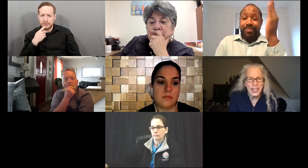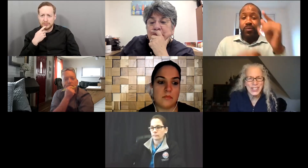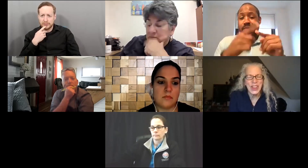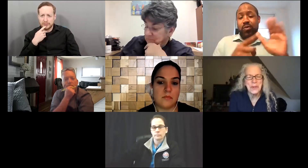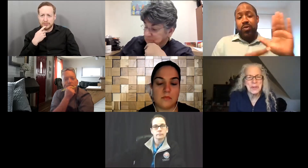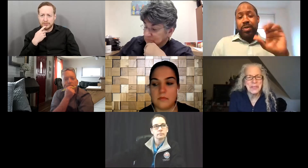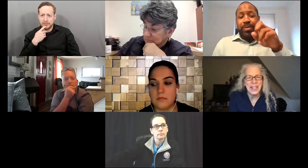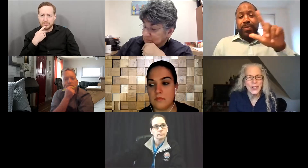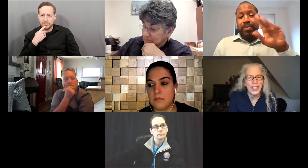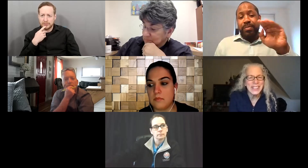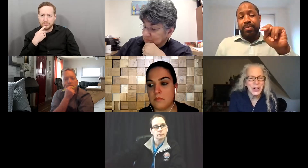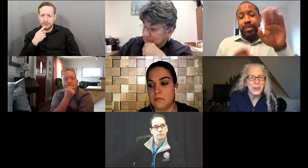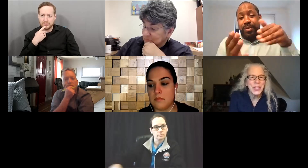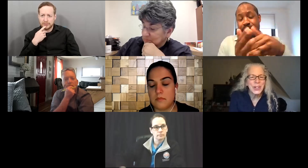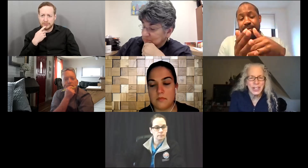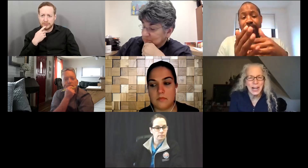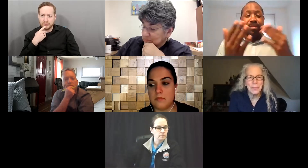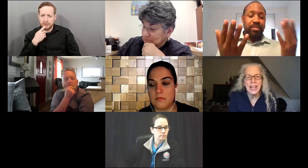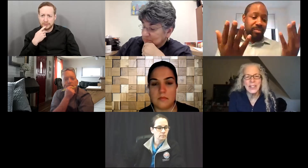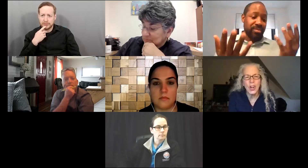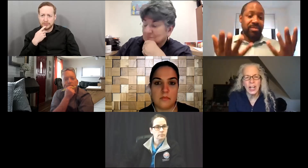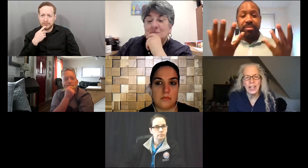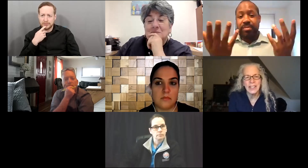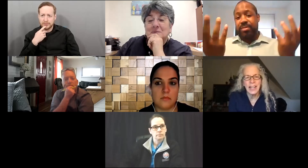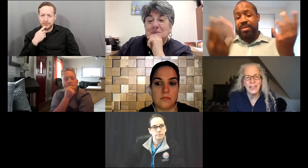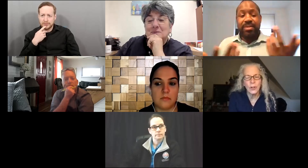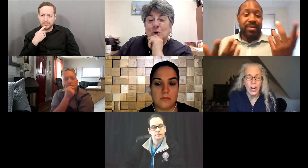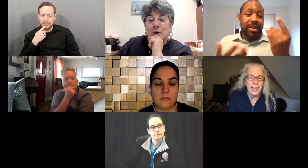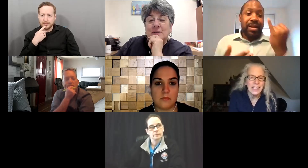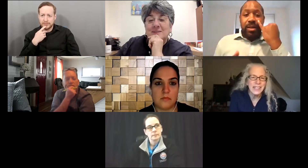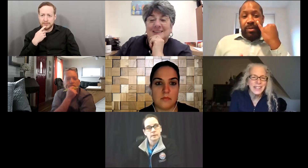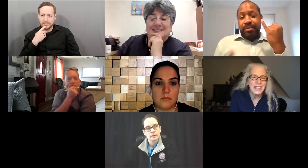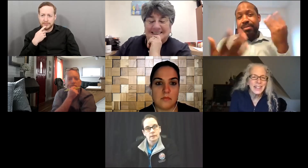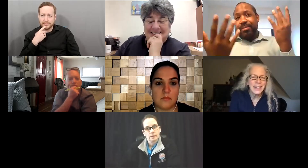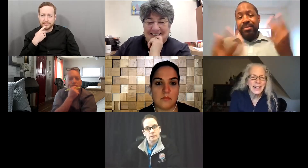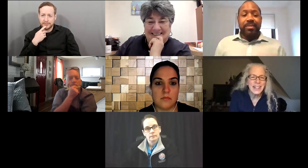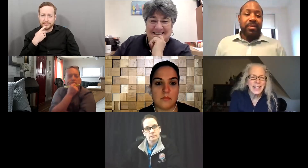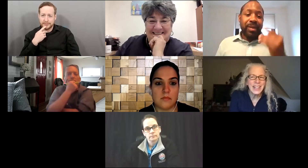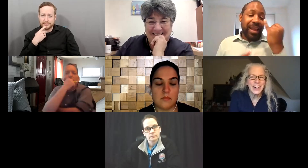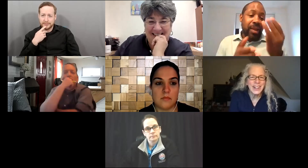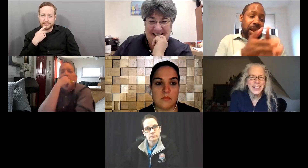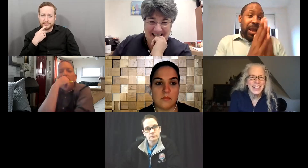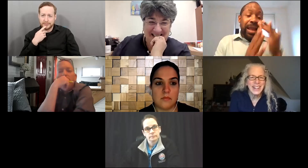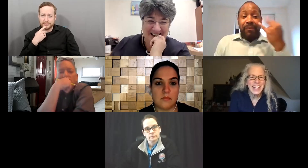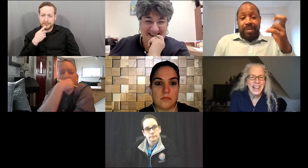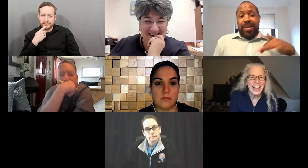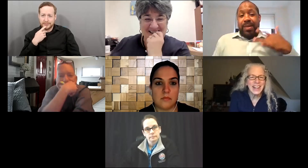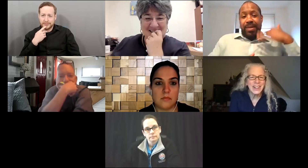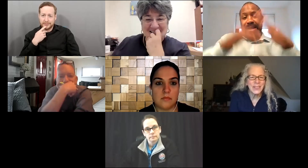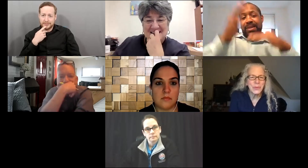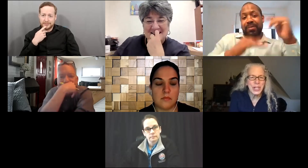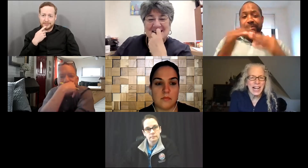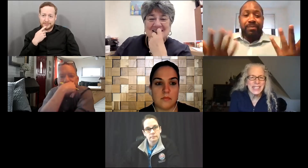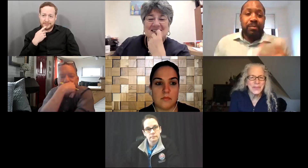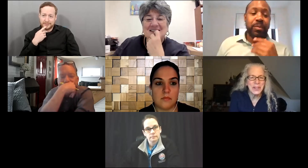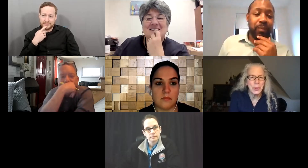Ernesto. So that would be funny. Ernesto could come and talk for Sure. us here. And